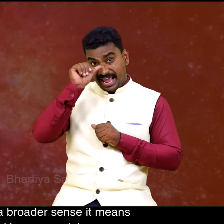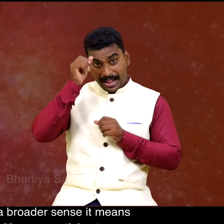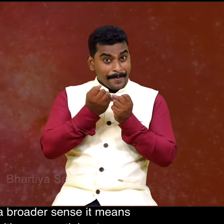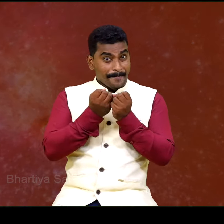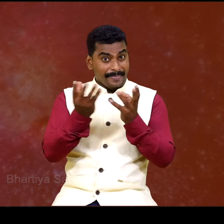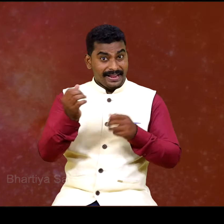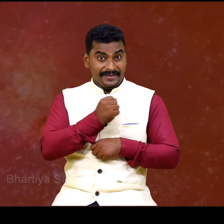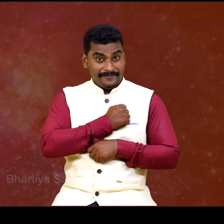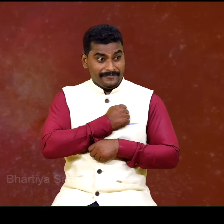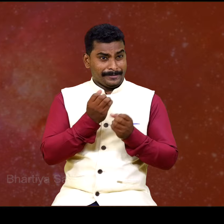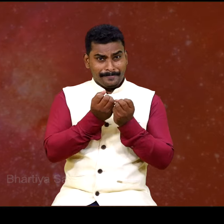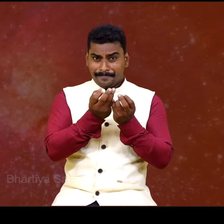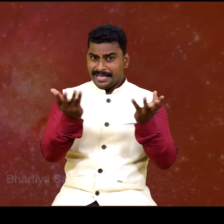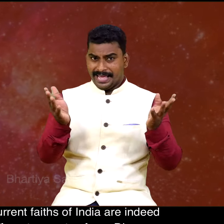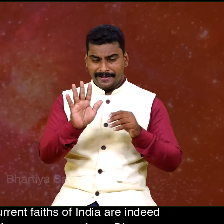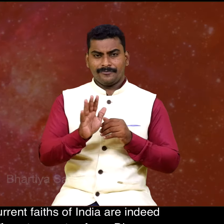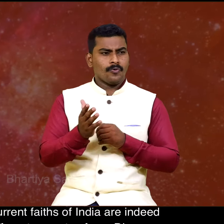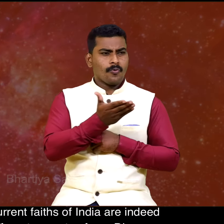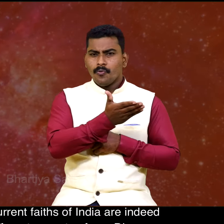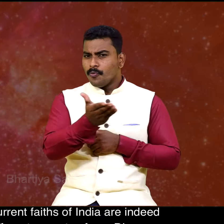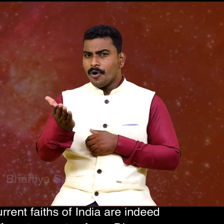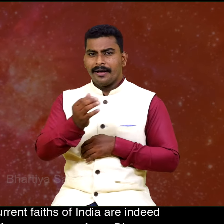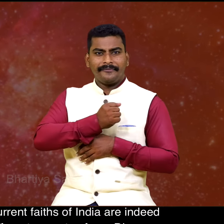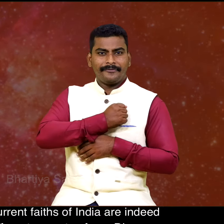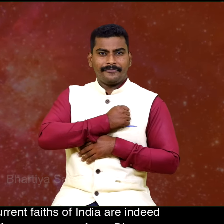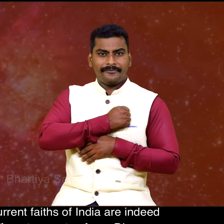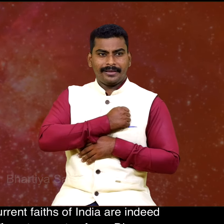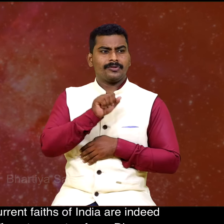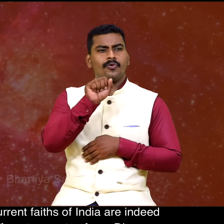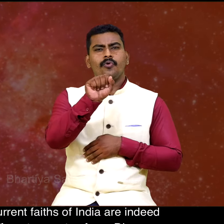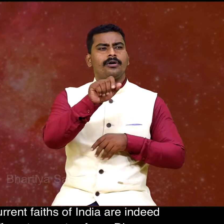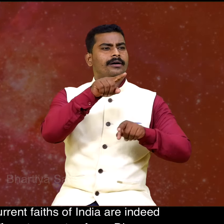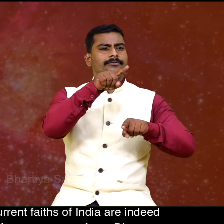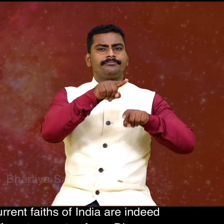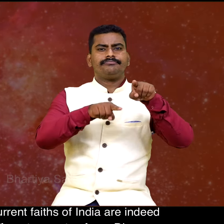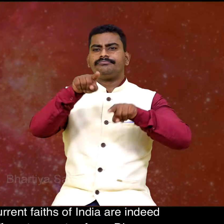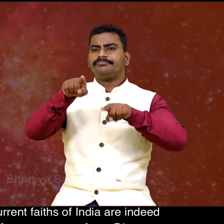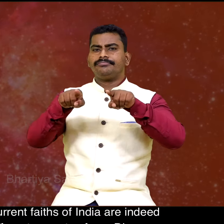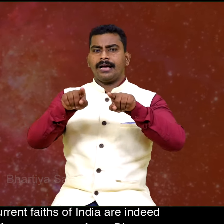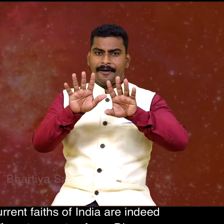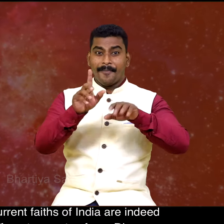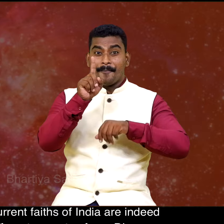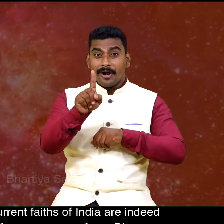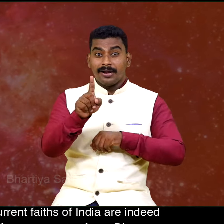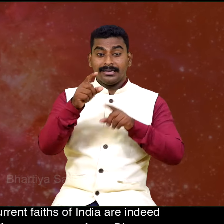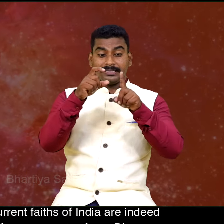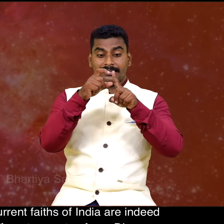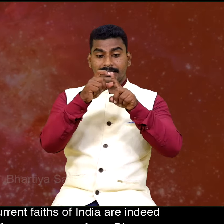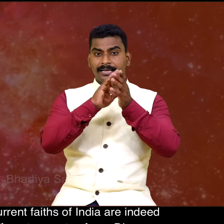All the current faiths of India are indeed either different aspects of one